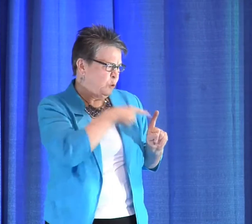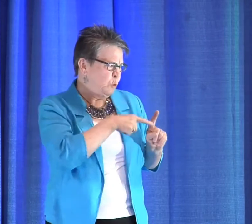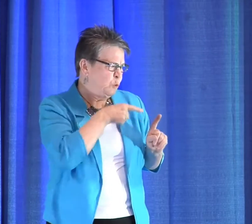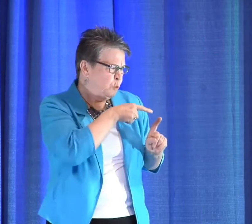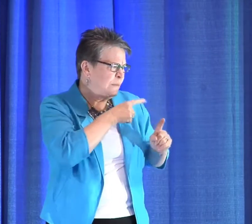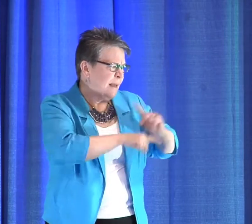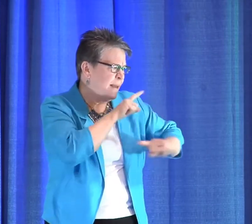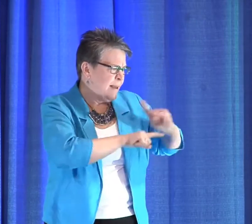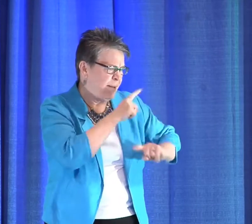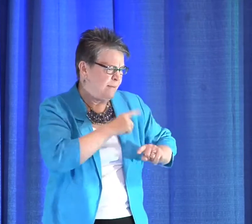interpreters